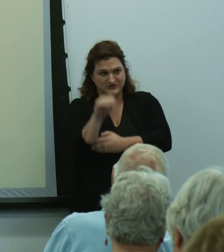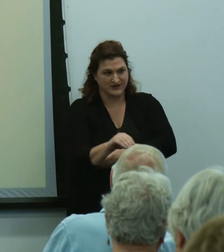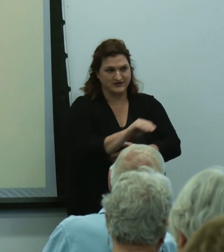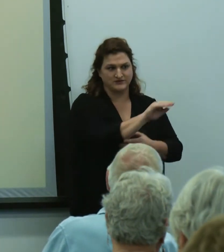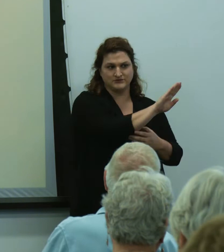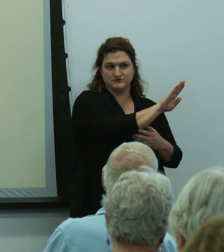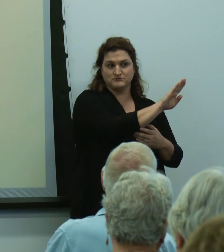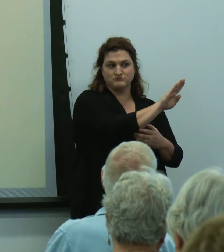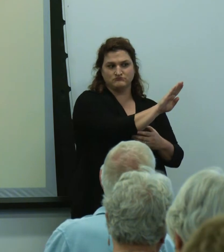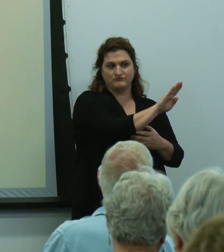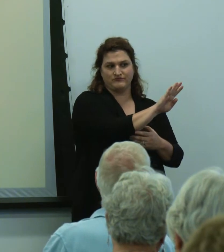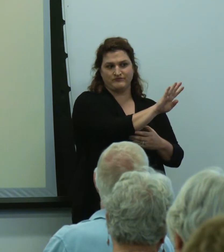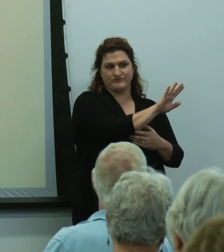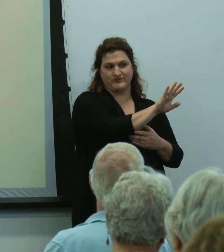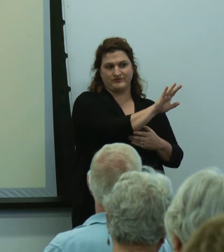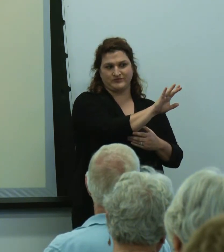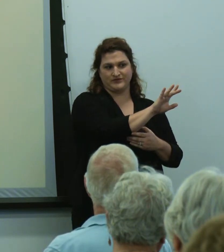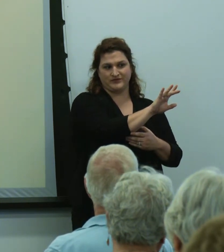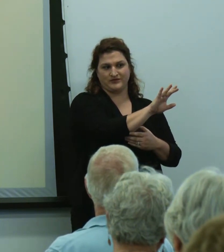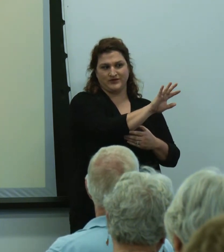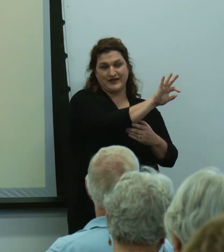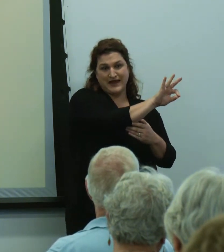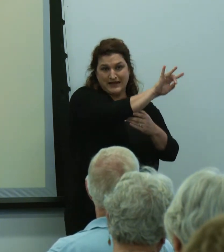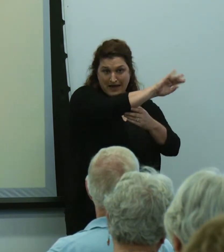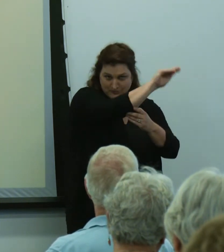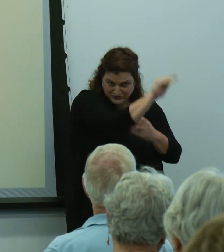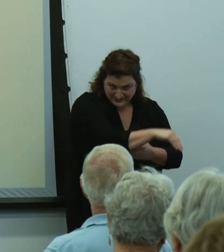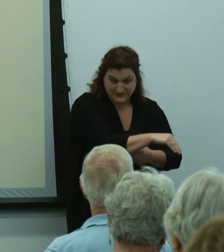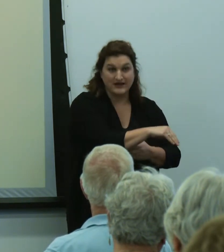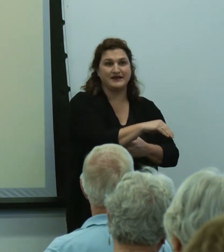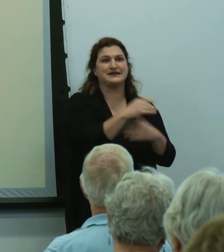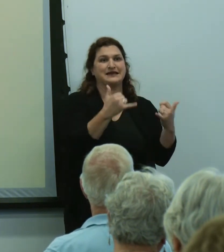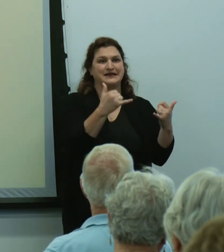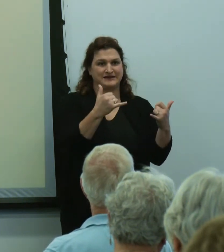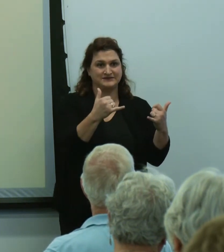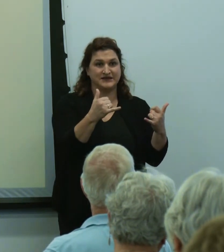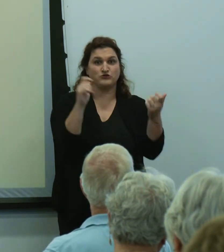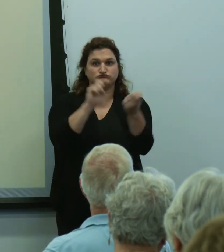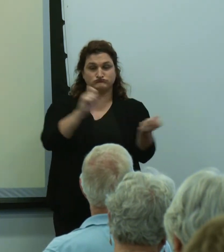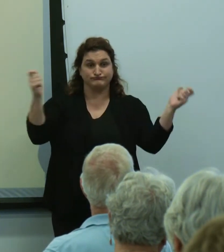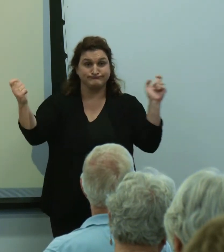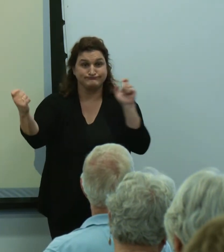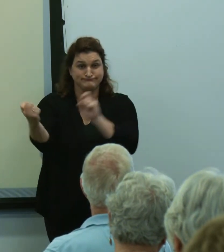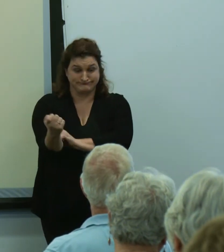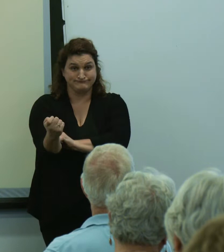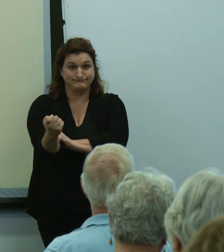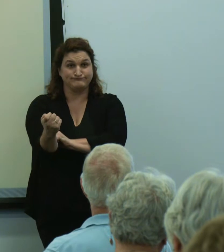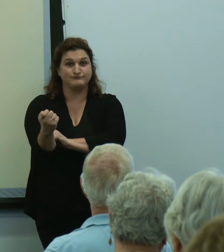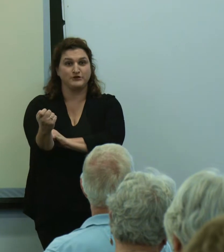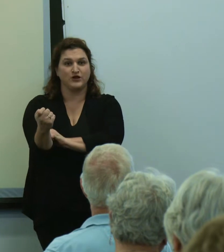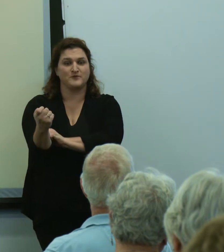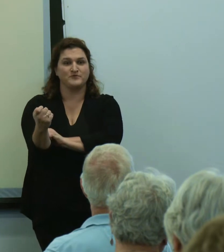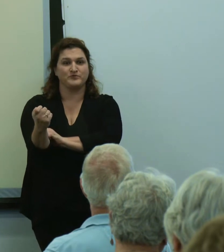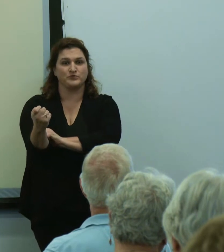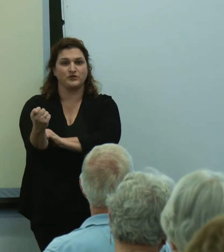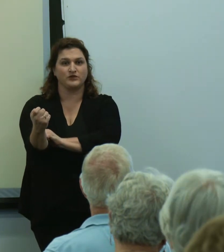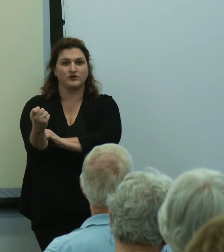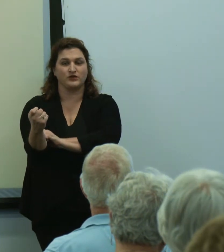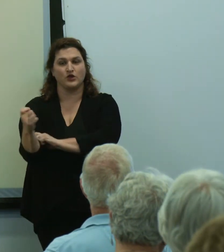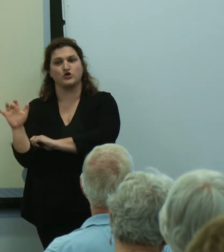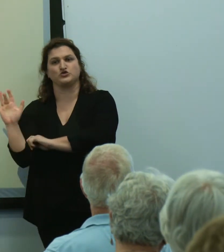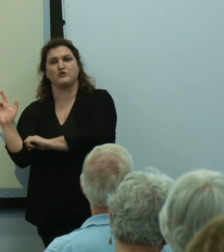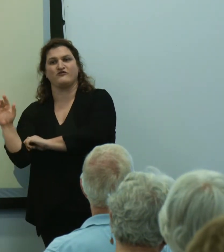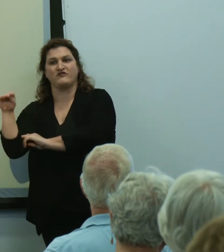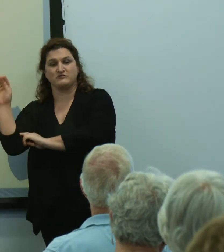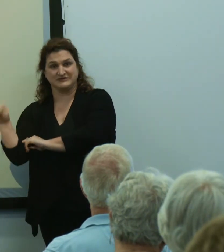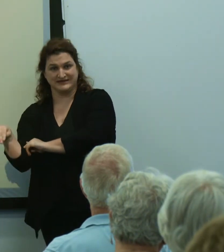1980s, to 12 Republicans, or 75% of the seats, and 4 Democrats, or